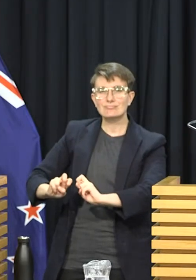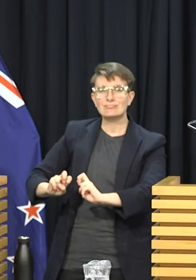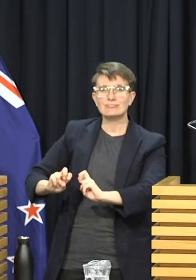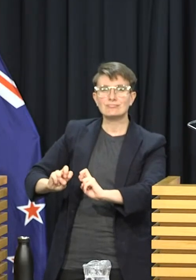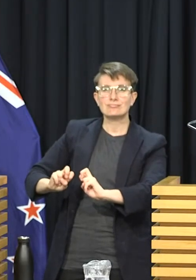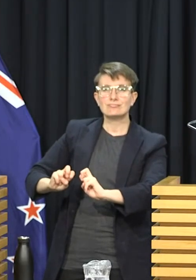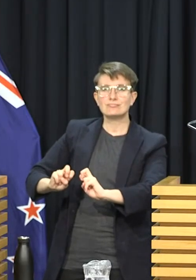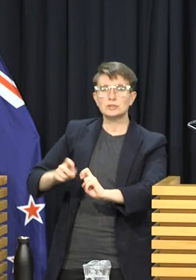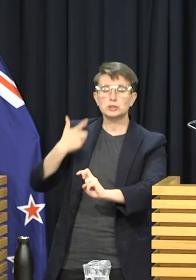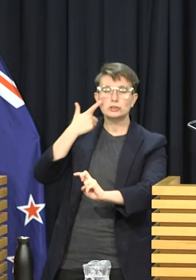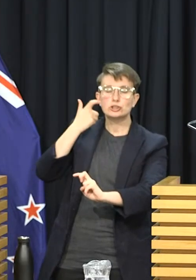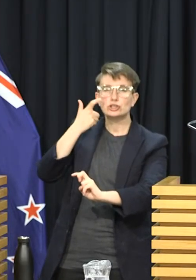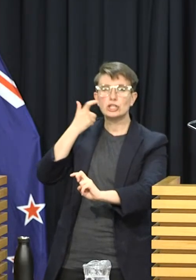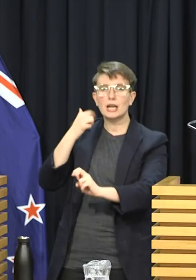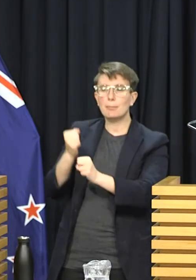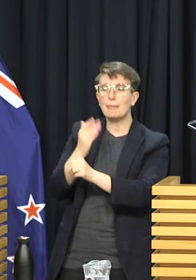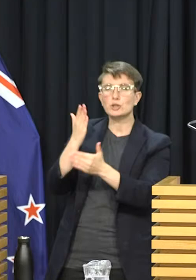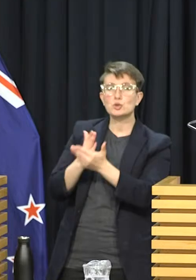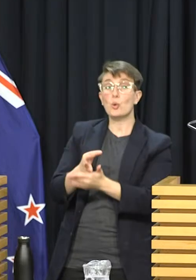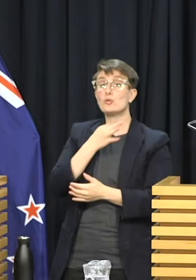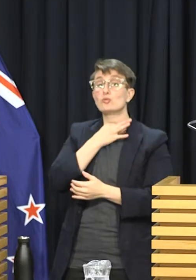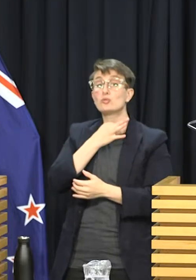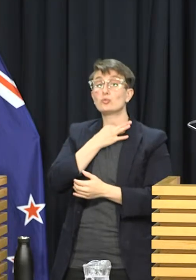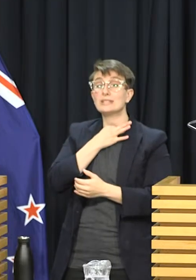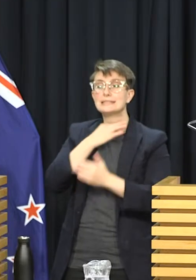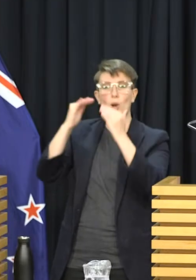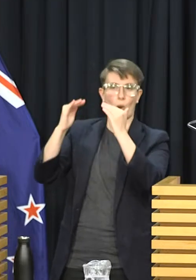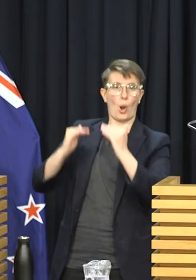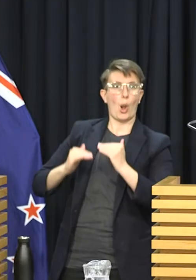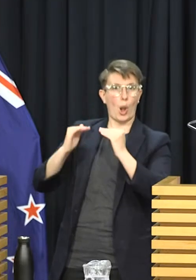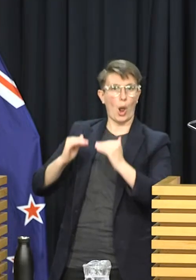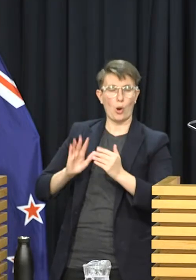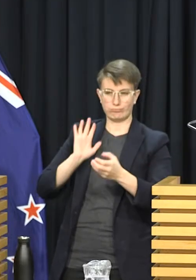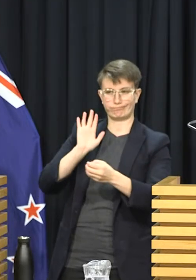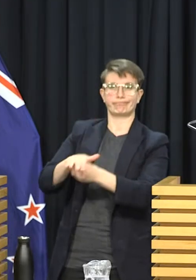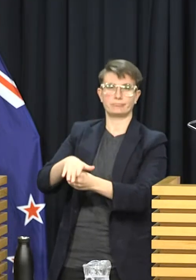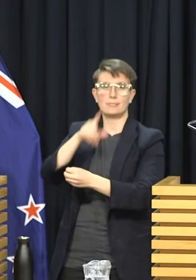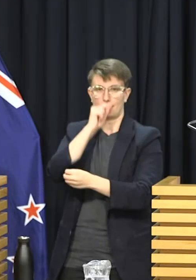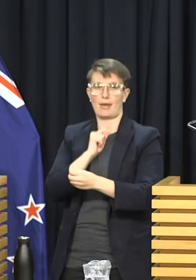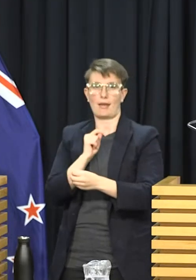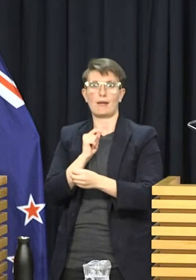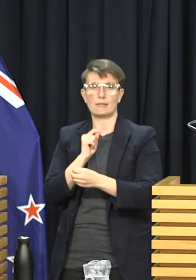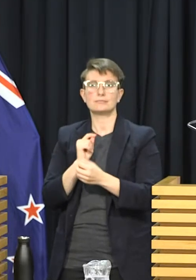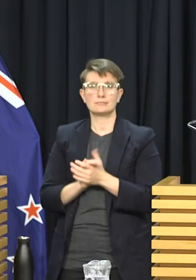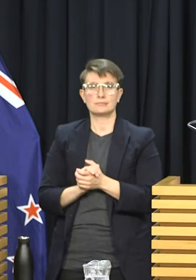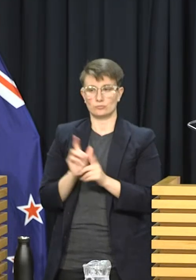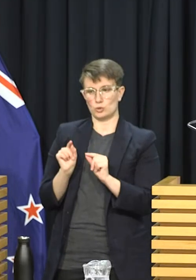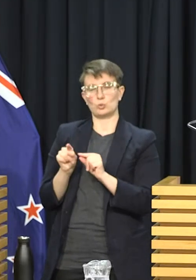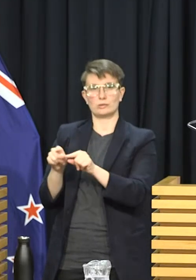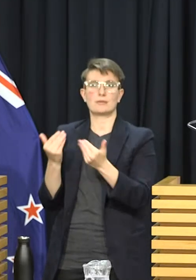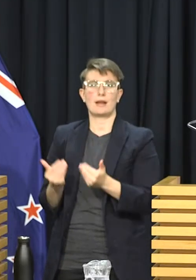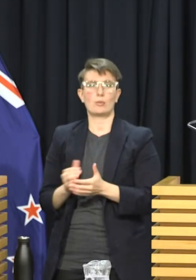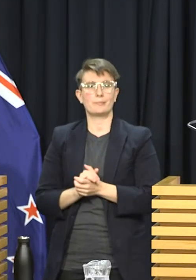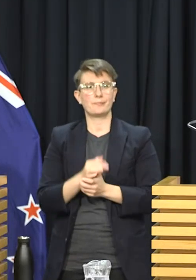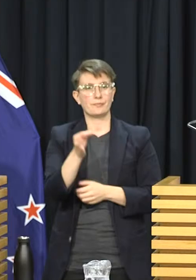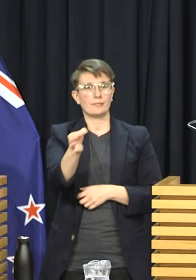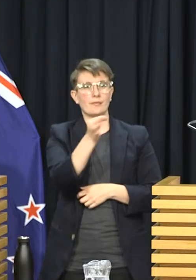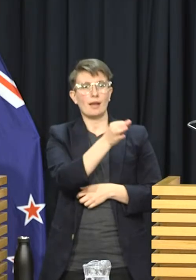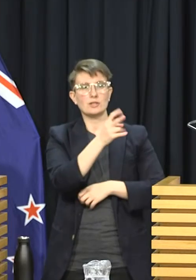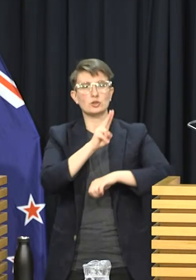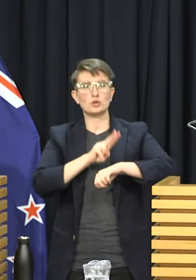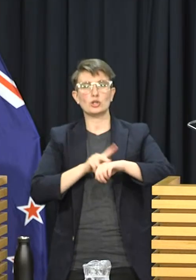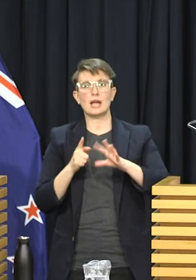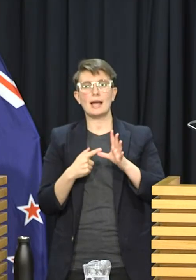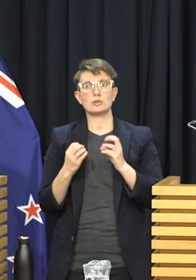case just to make sure that any risk around that case has been well contained. And that's what will be happening at the moment. Dr. Bloomfield, can I just